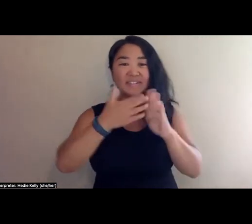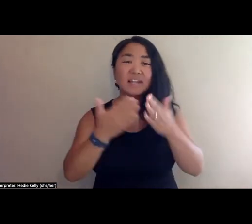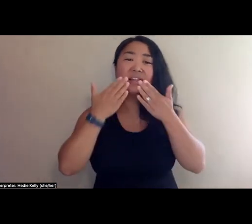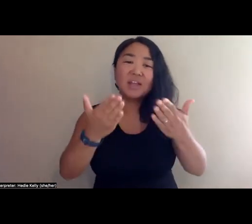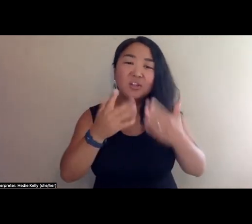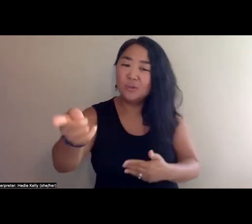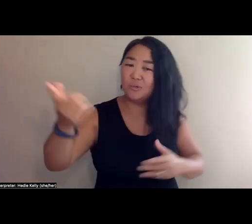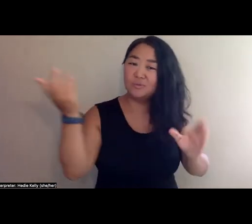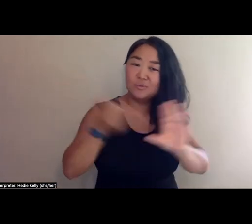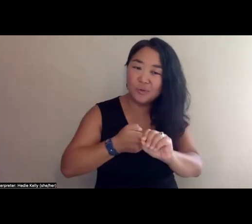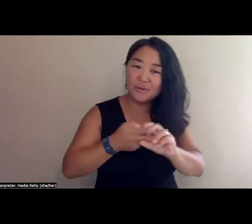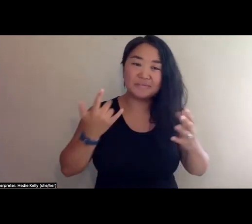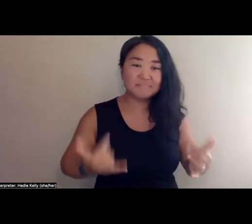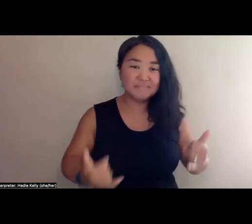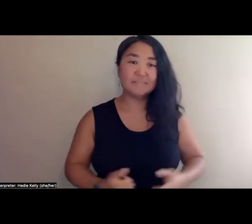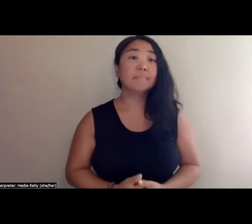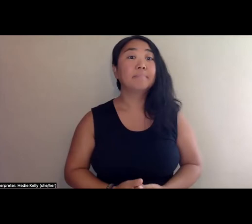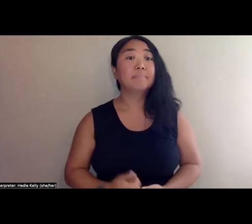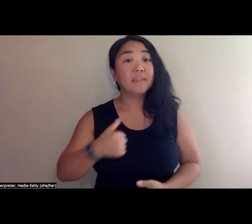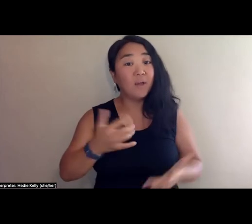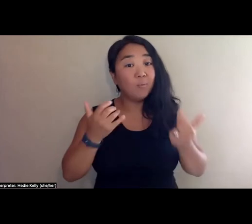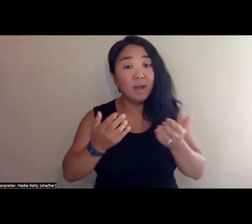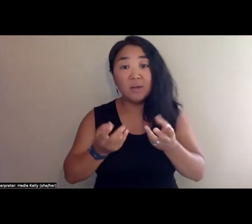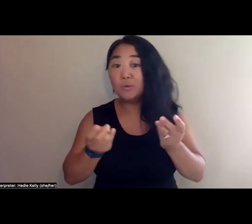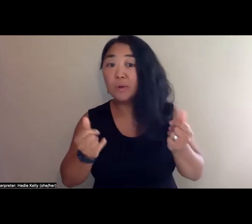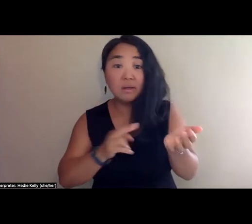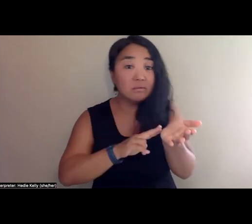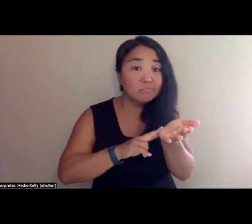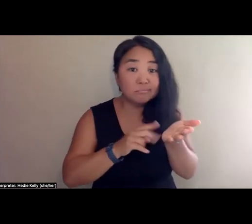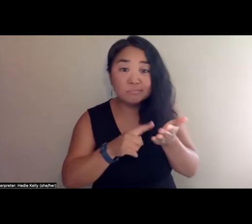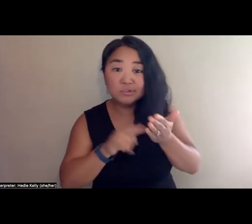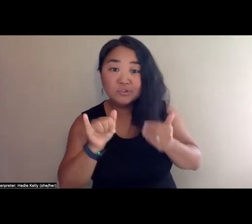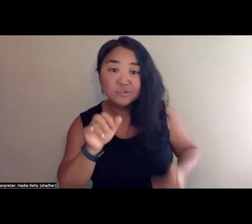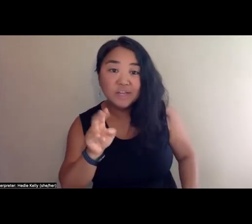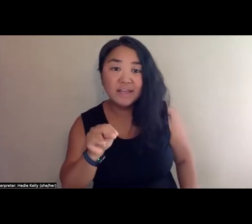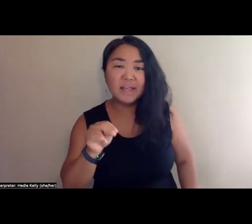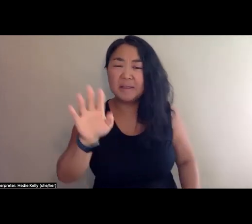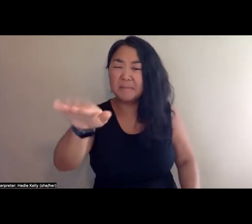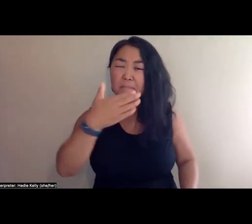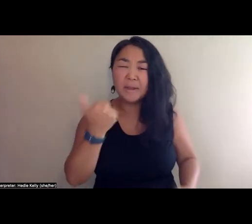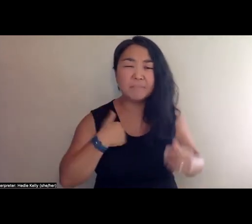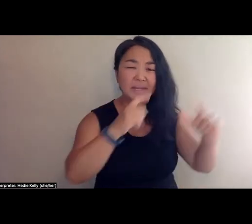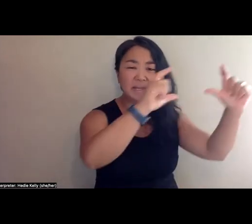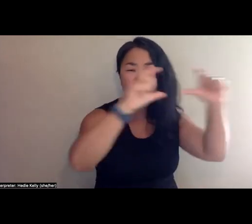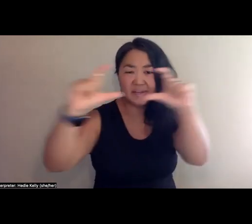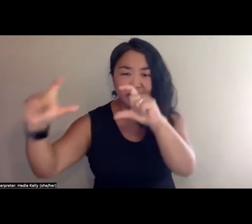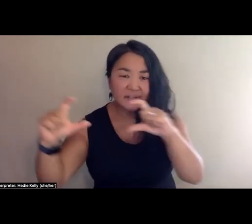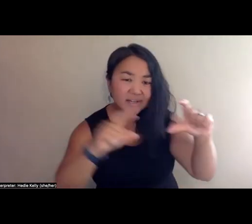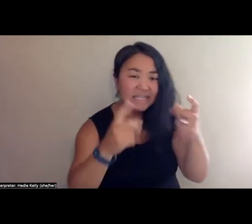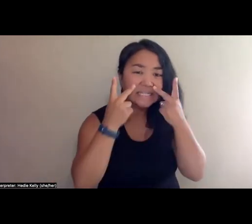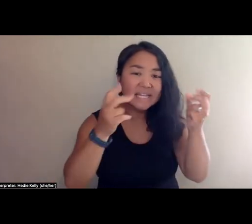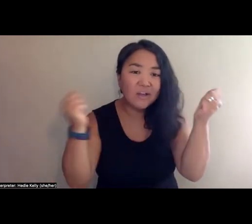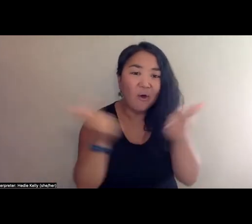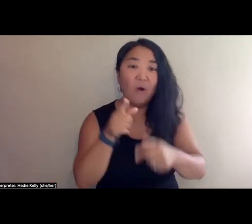here. I want to do a quick check-in. Let me get this in grid view so I can see all of you. I would like to do